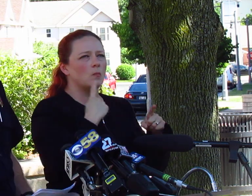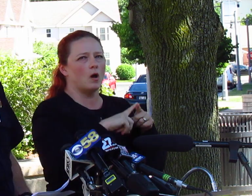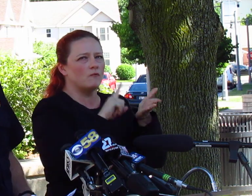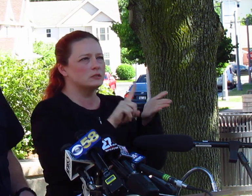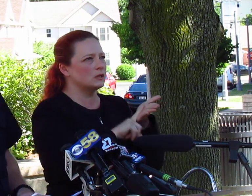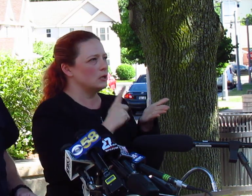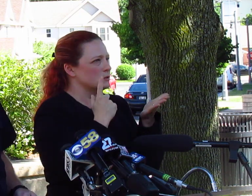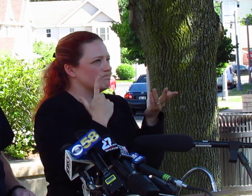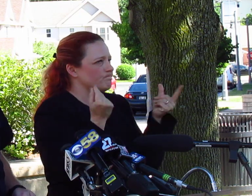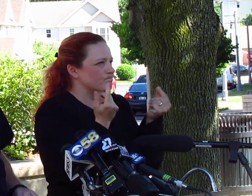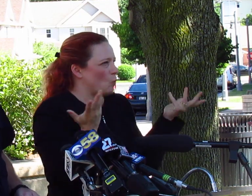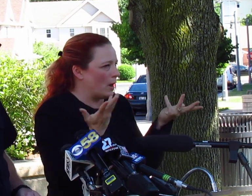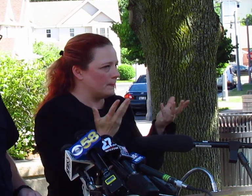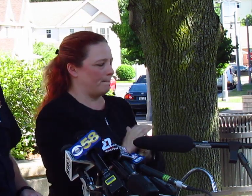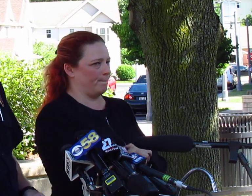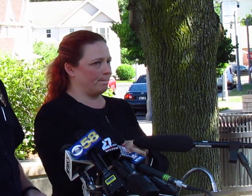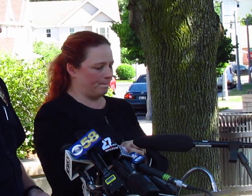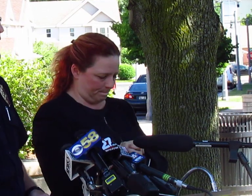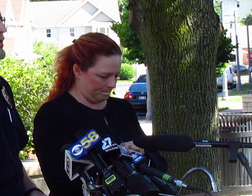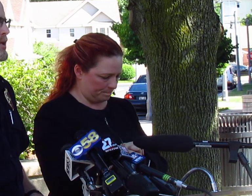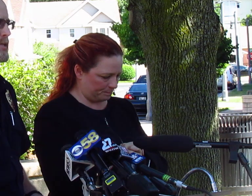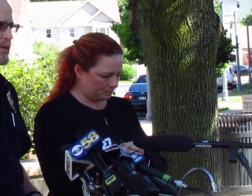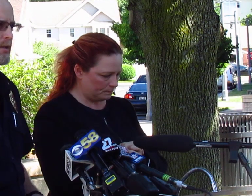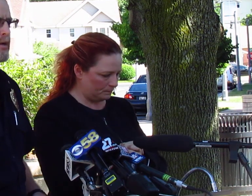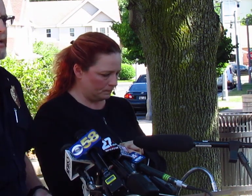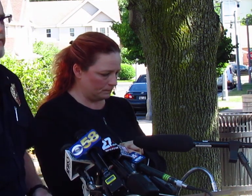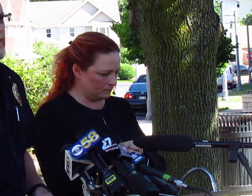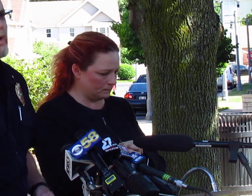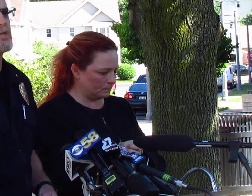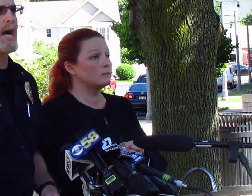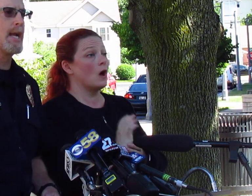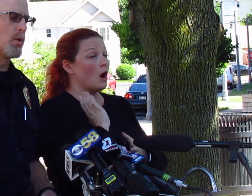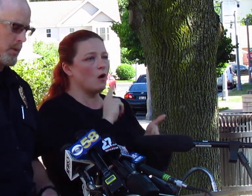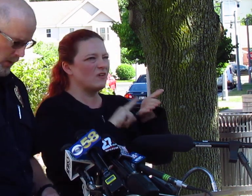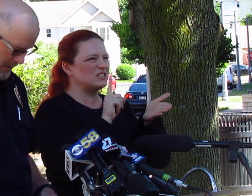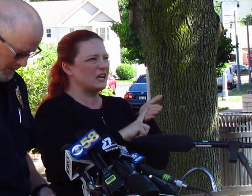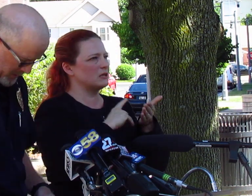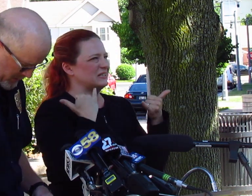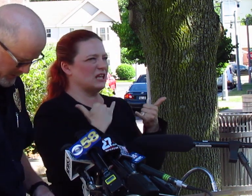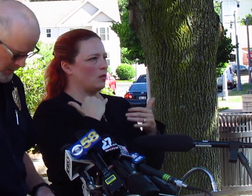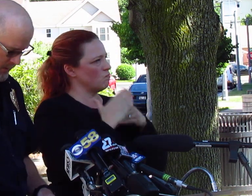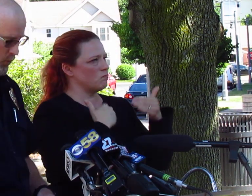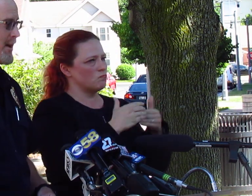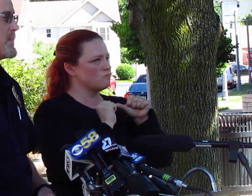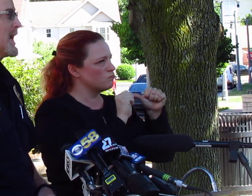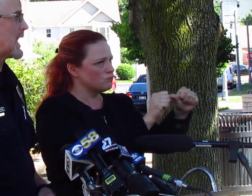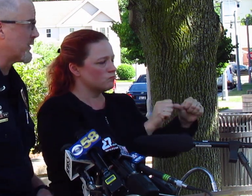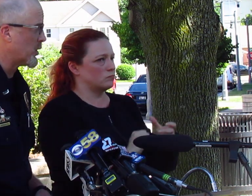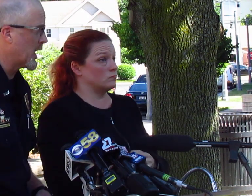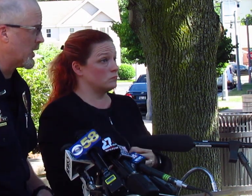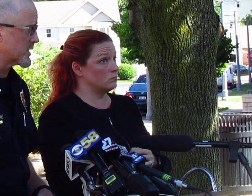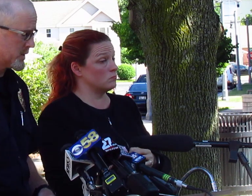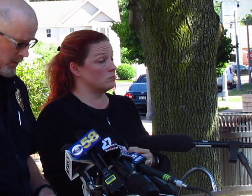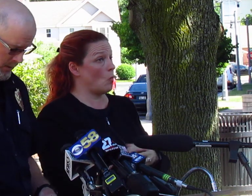investigation. What I can tell you right now that the investigation is still very much an ongoing process. We have made a lot